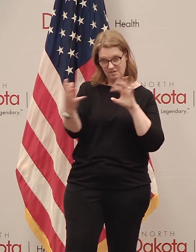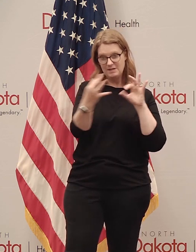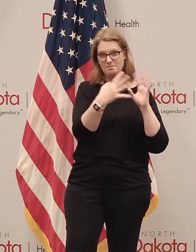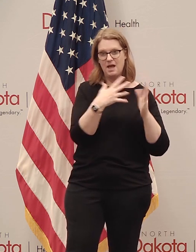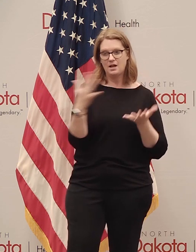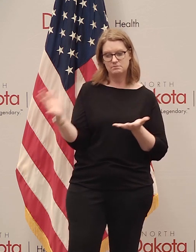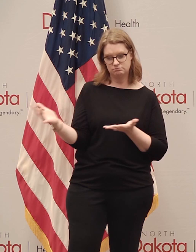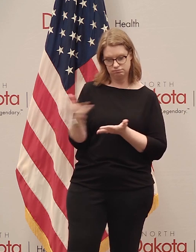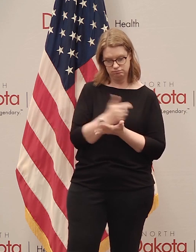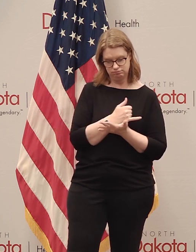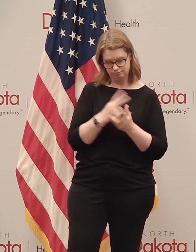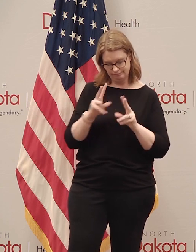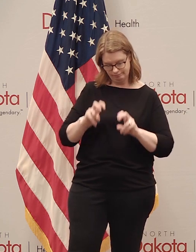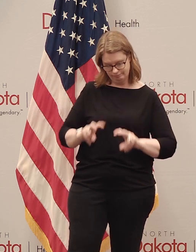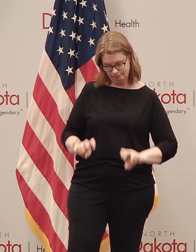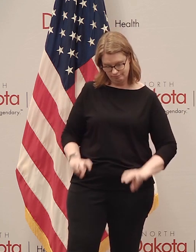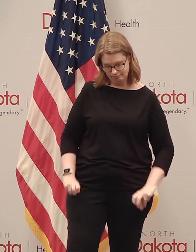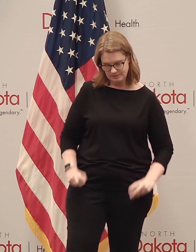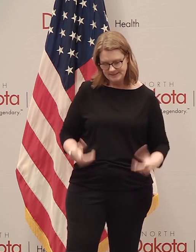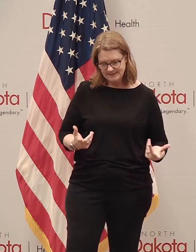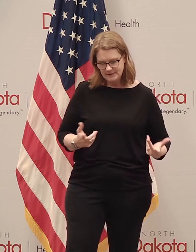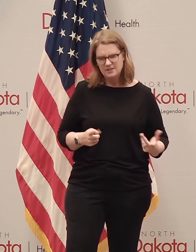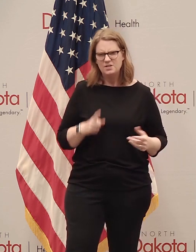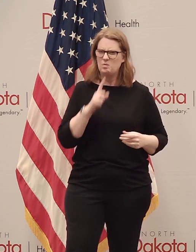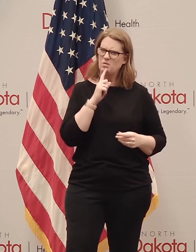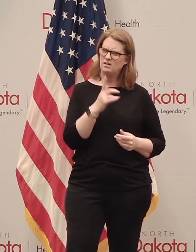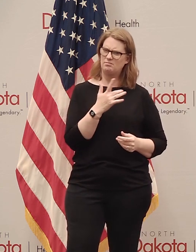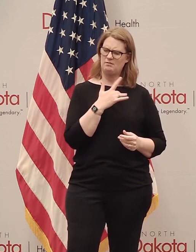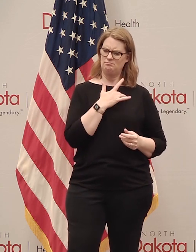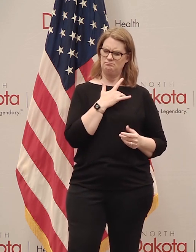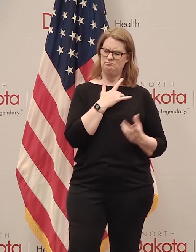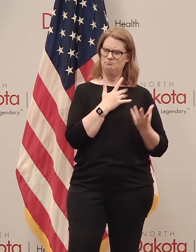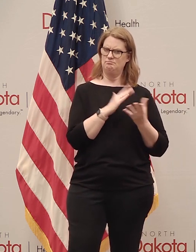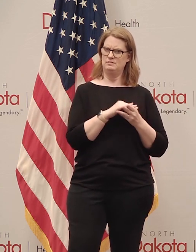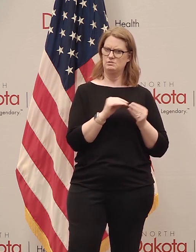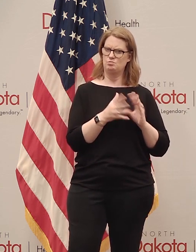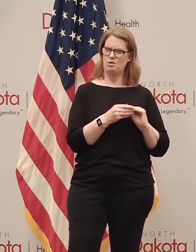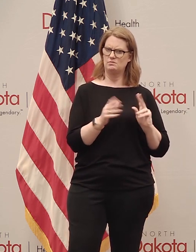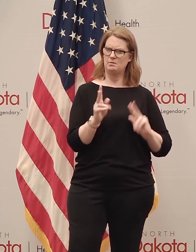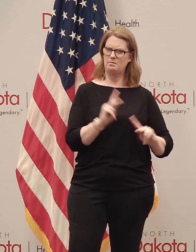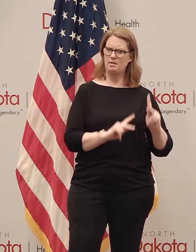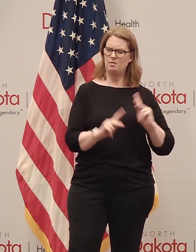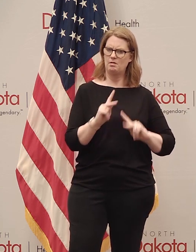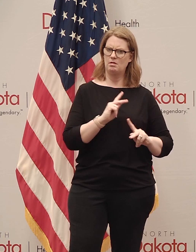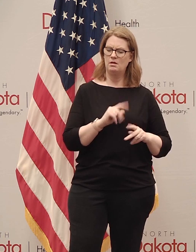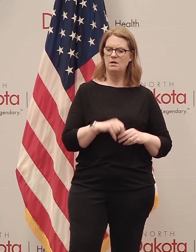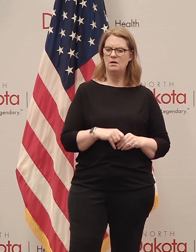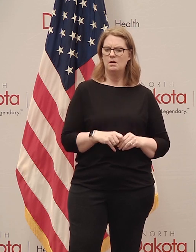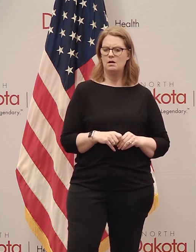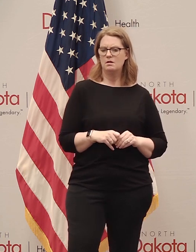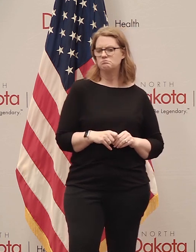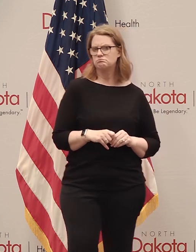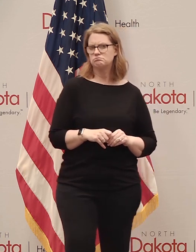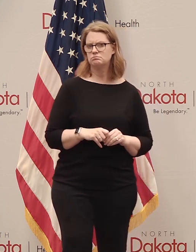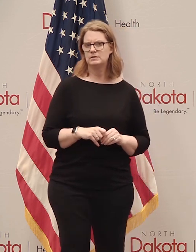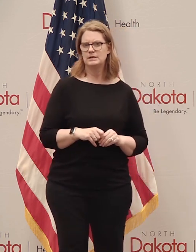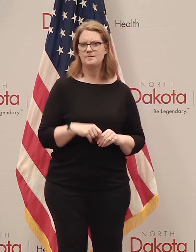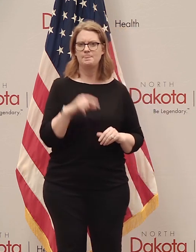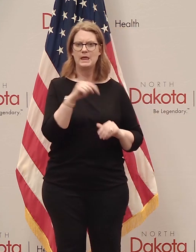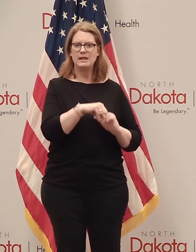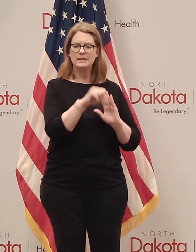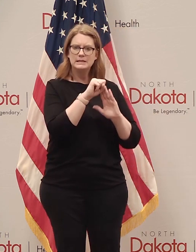some really touching stories from individuals, and I think that in our state, again, we've